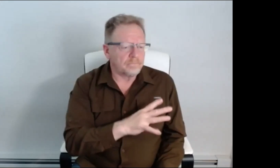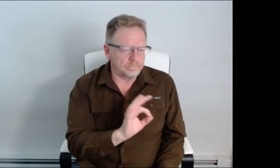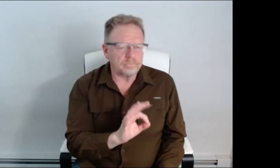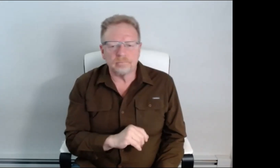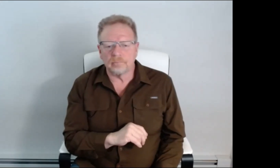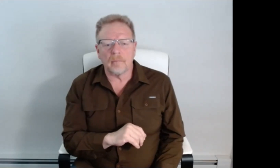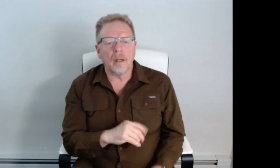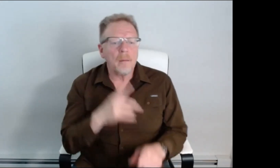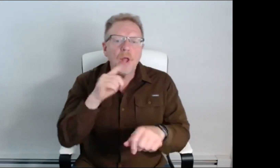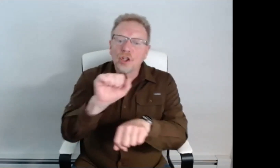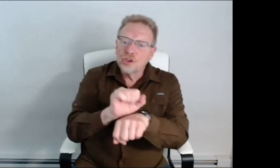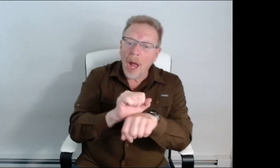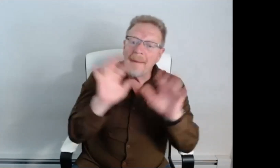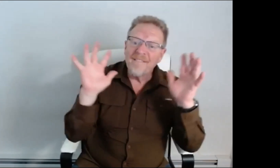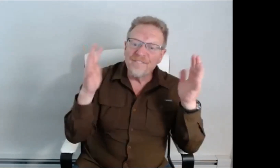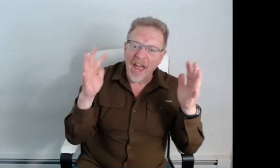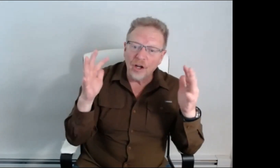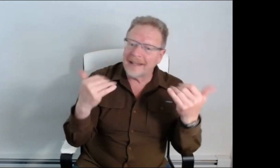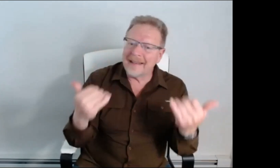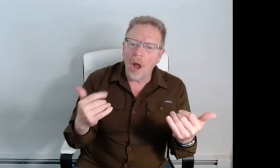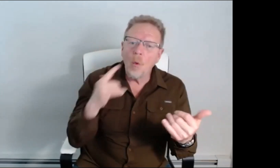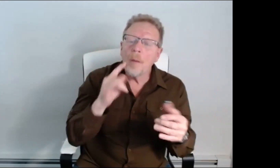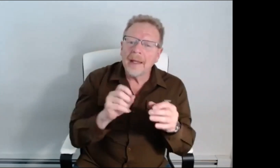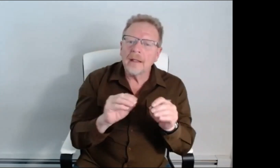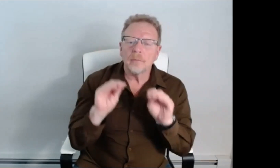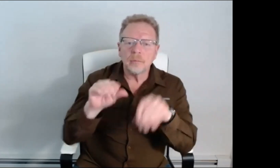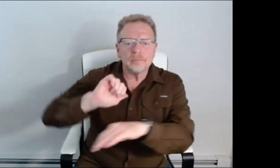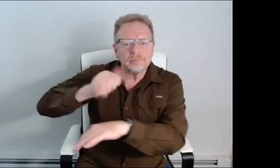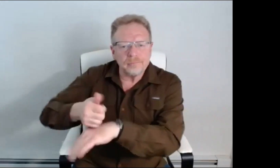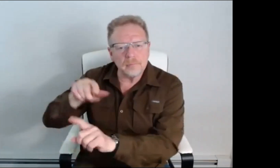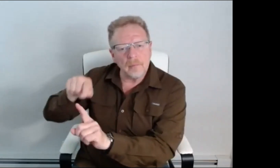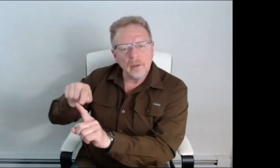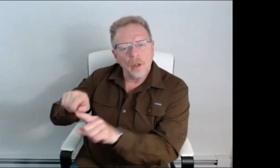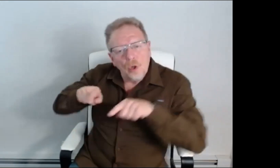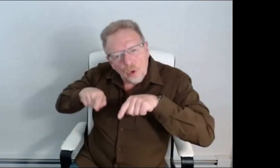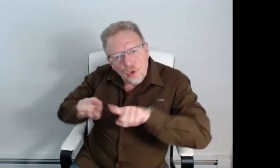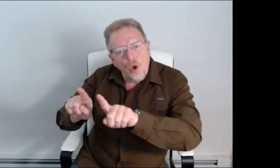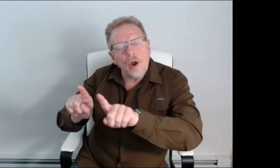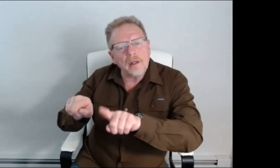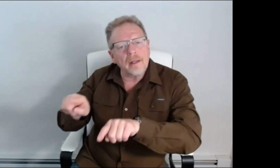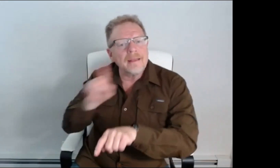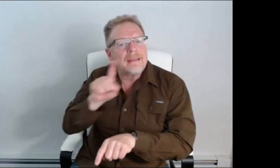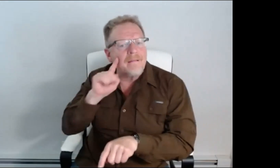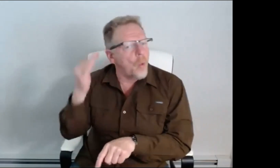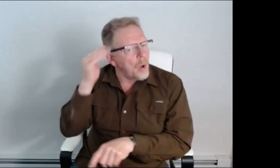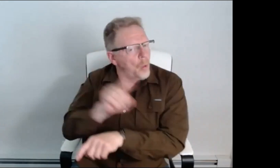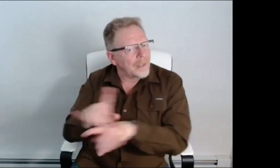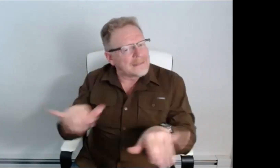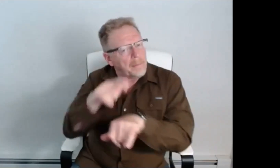Because the job fair is now going to be during the Deaf Awareness Week. So